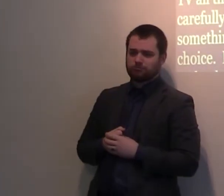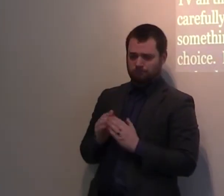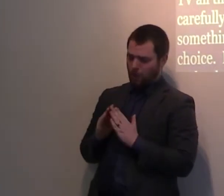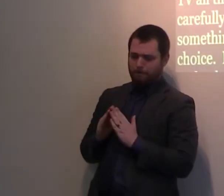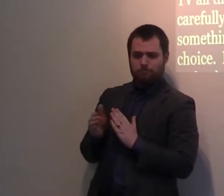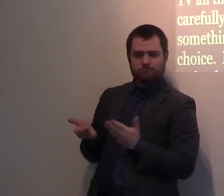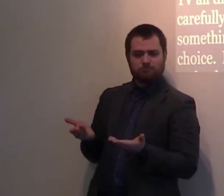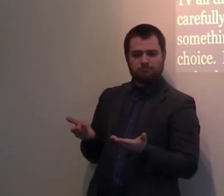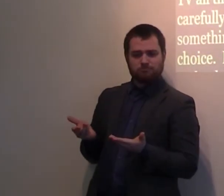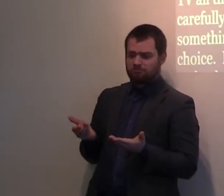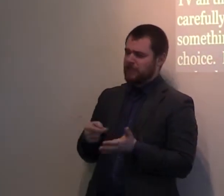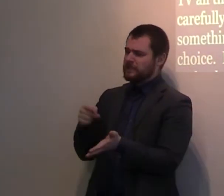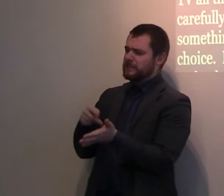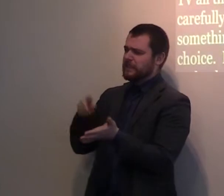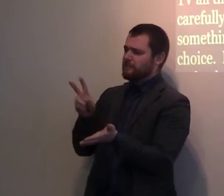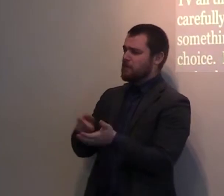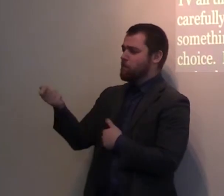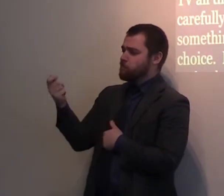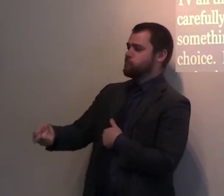Do I just watch TV all the time?